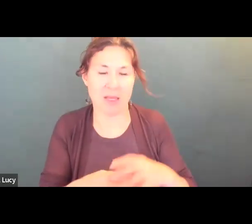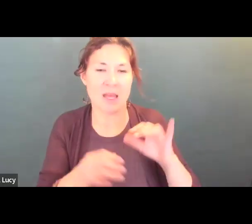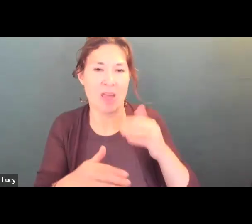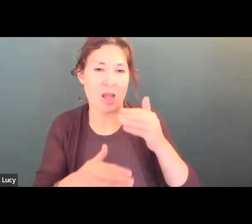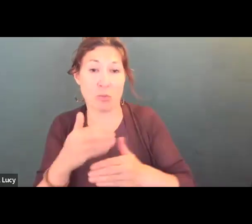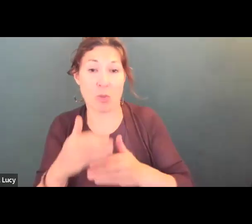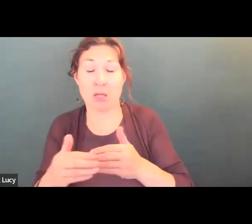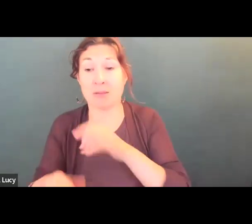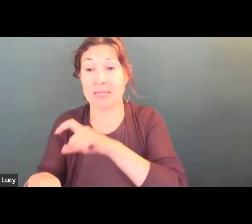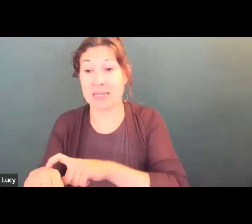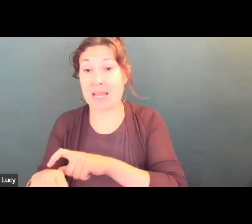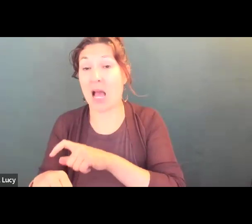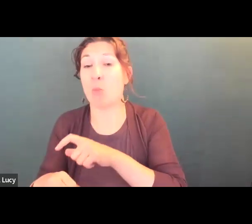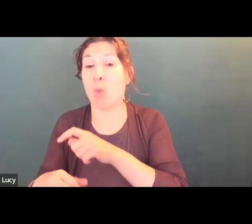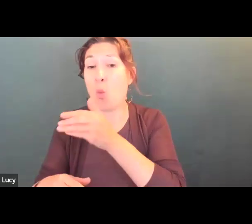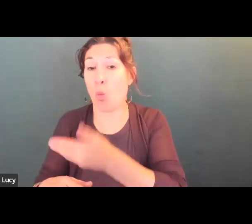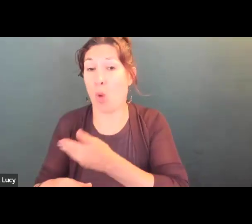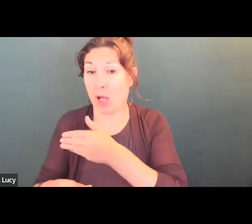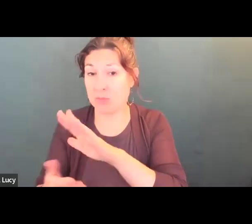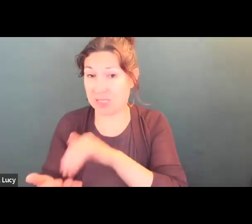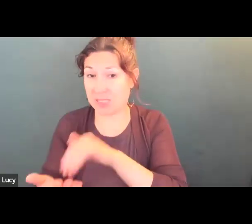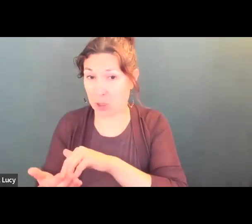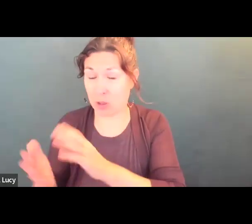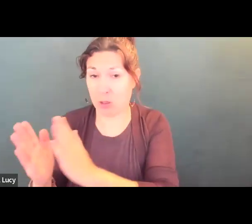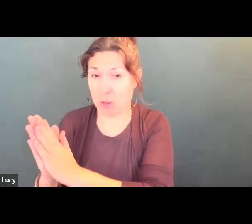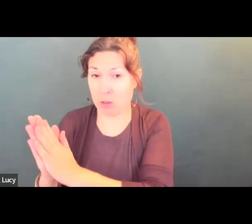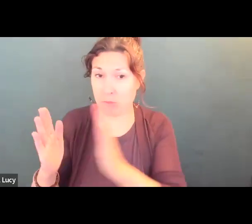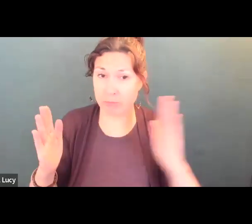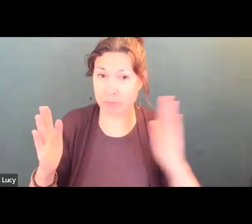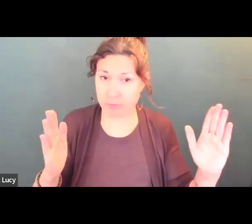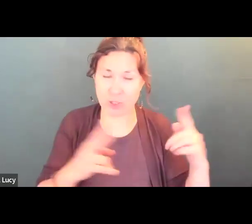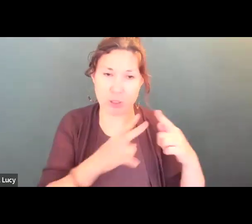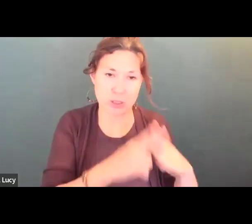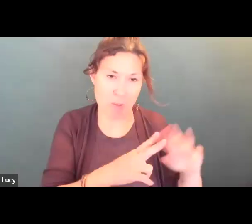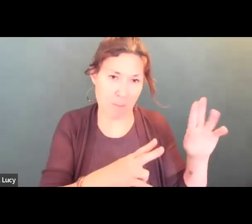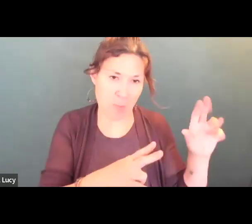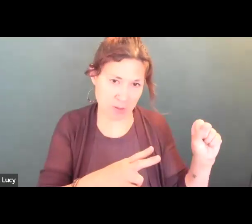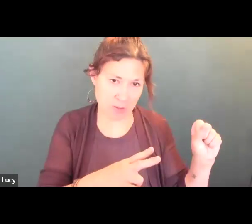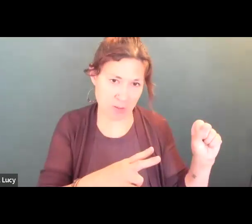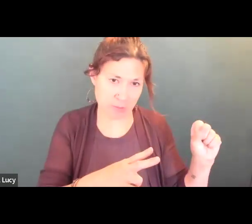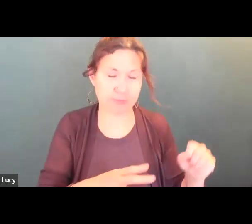Center to when your transportation starts. Okay, And then in terms of families,